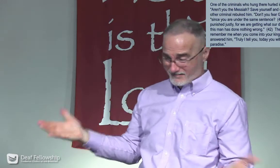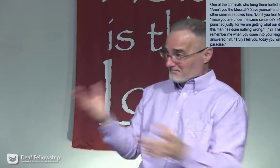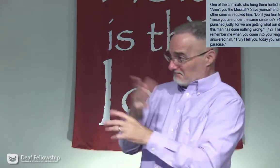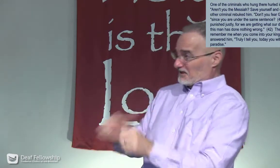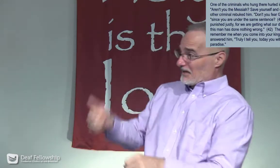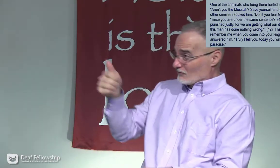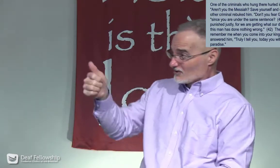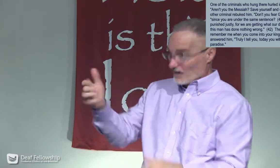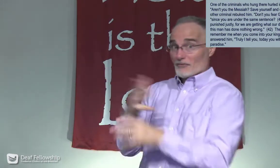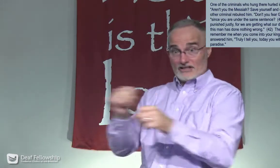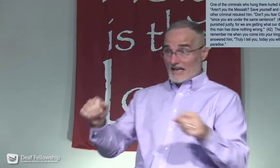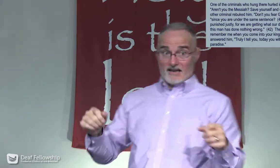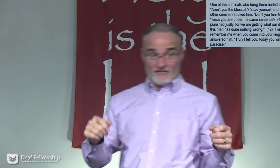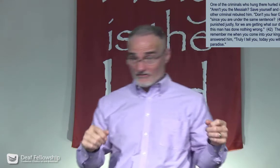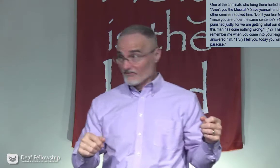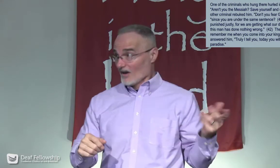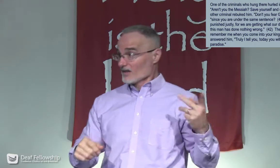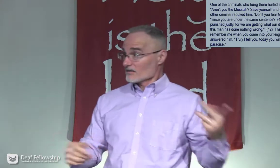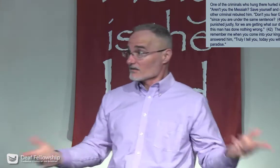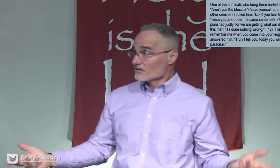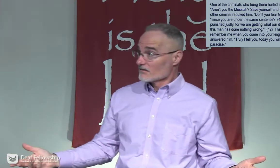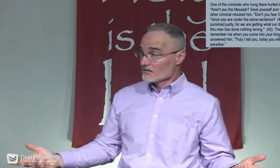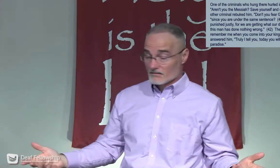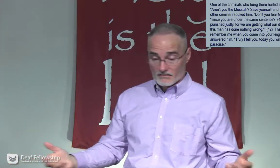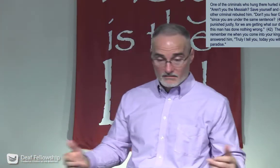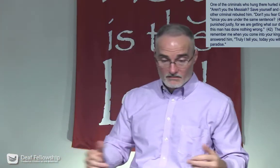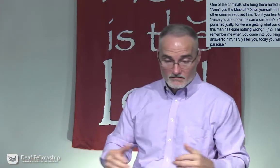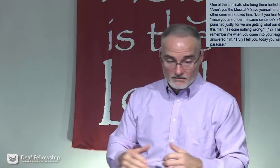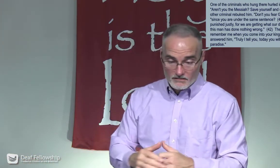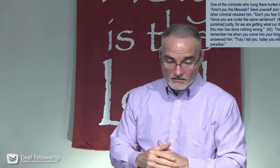Messiah? Save yourself and us."